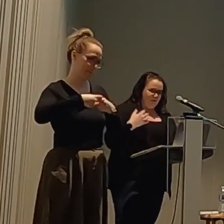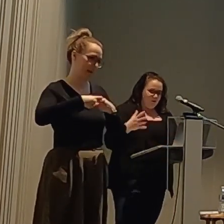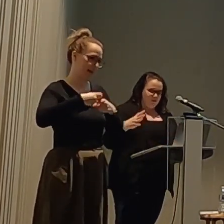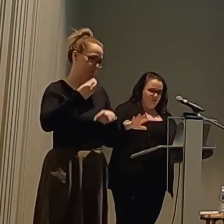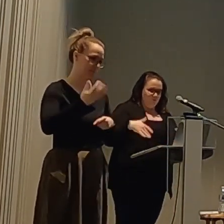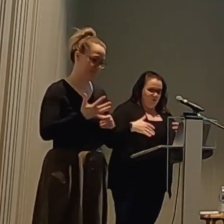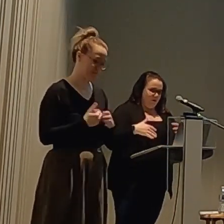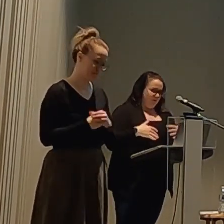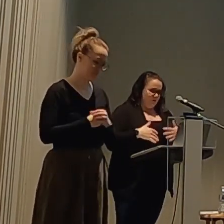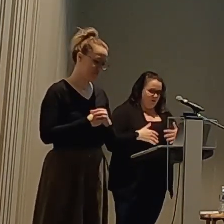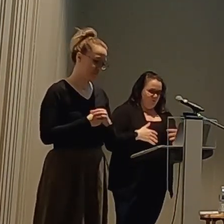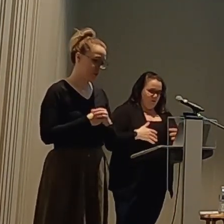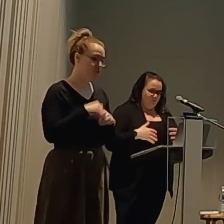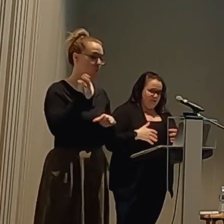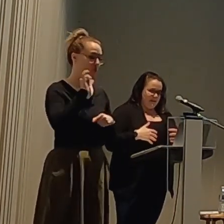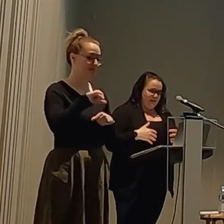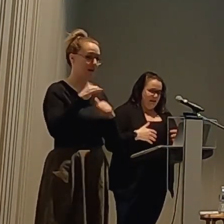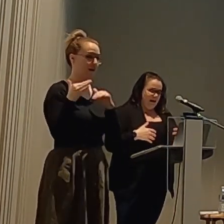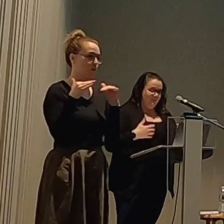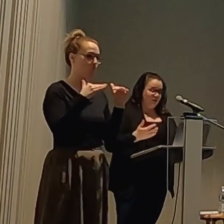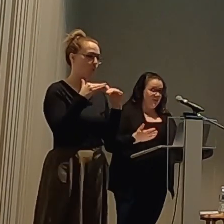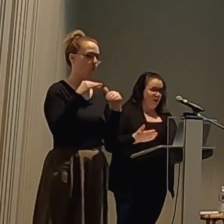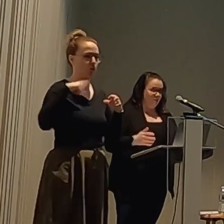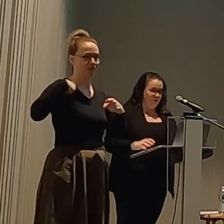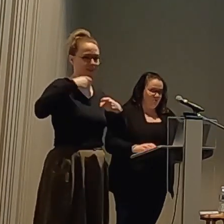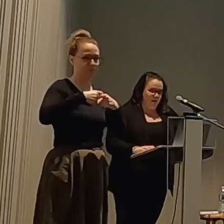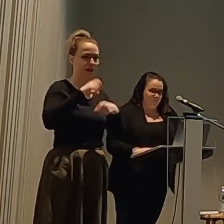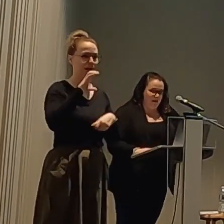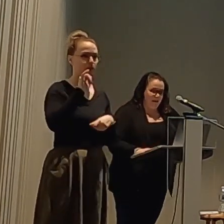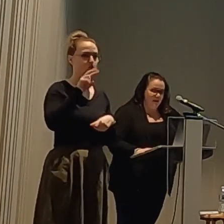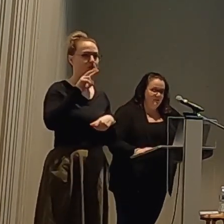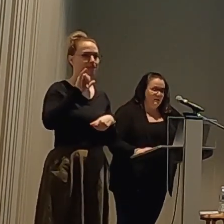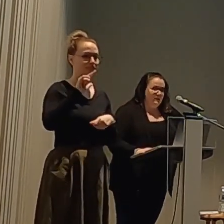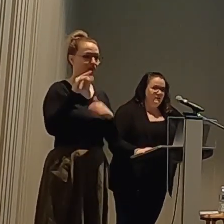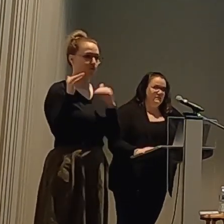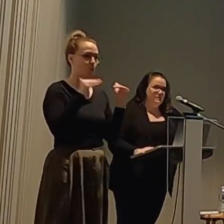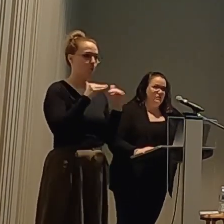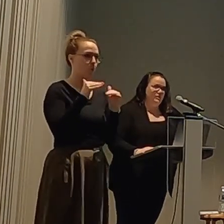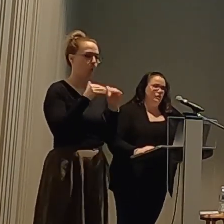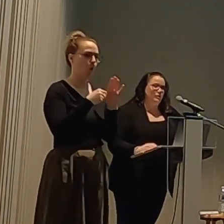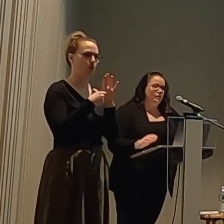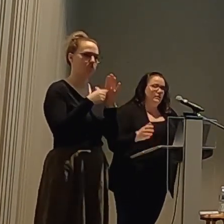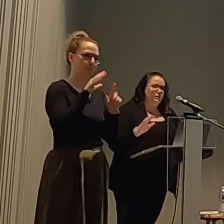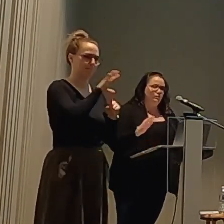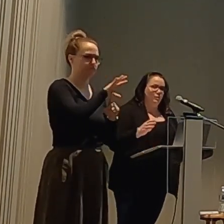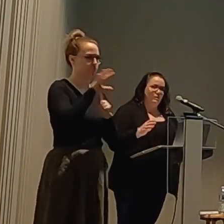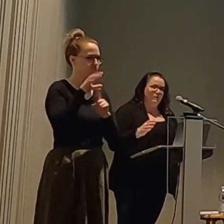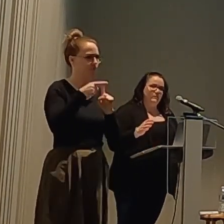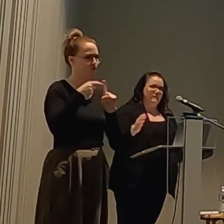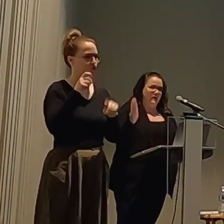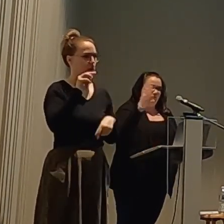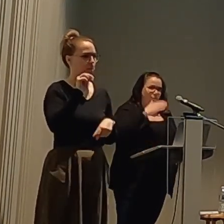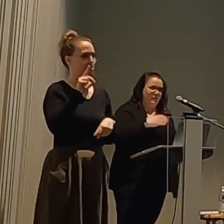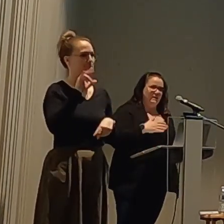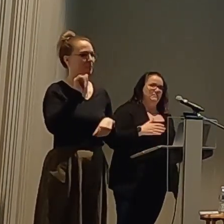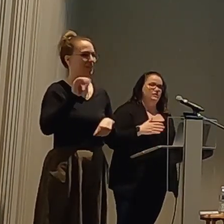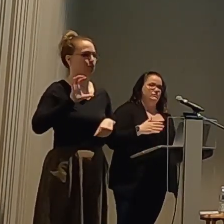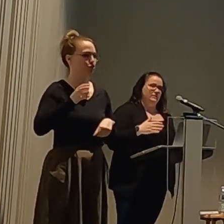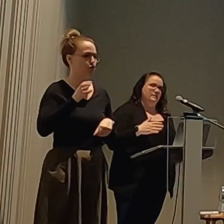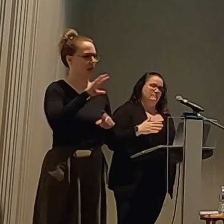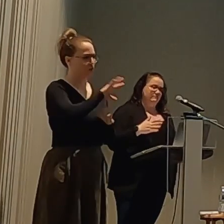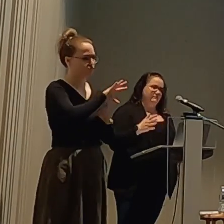the Spanish Civil War, it was heavily covered by media. This is an earlier war. We have